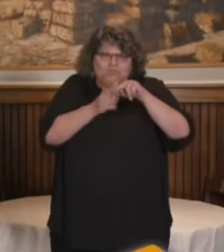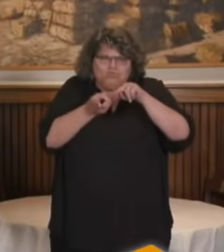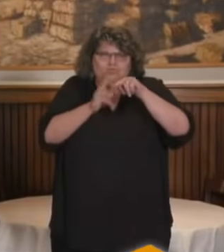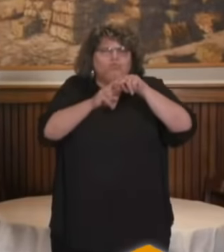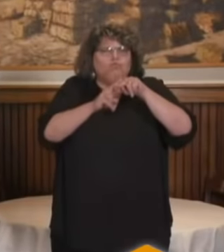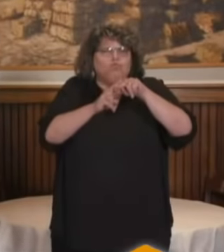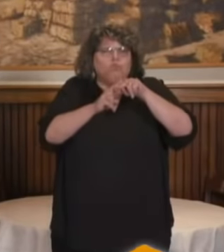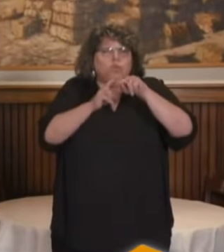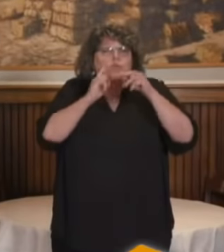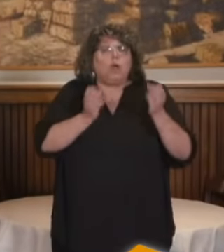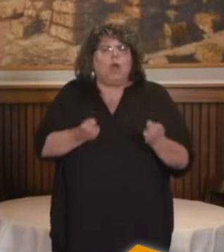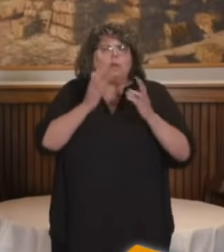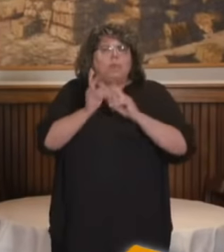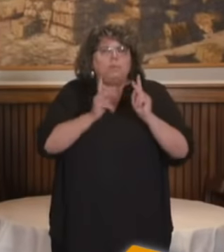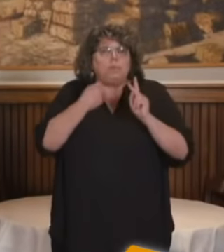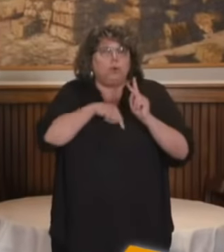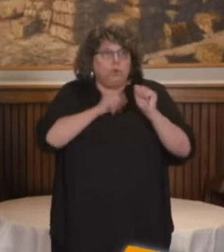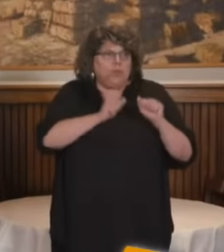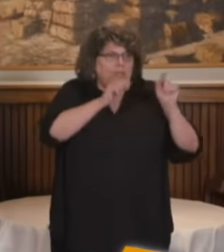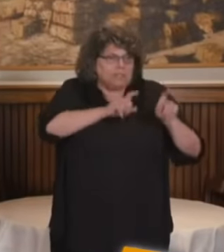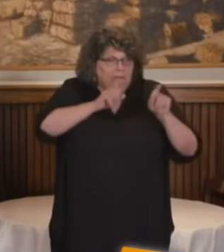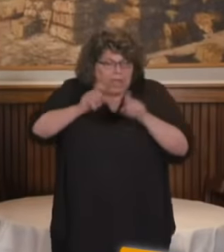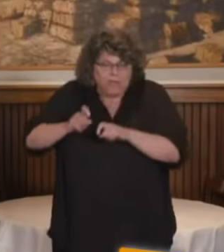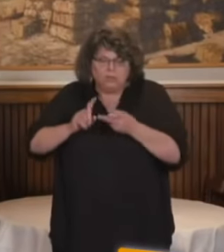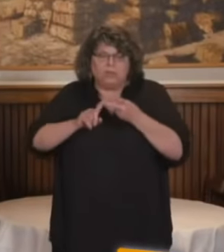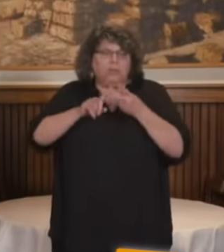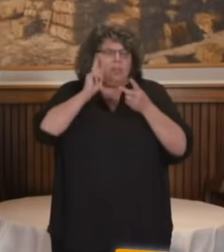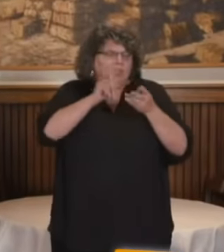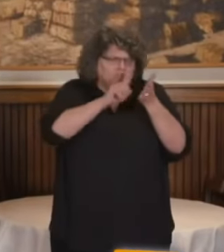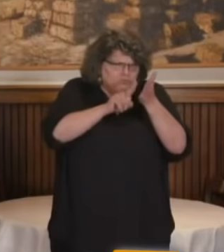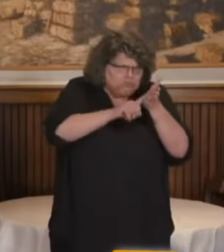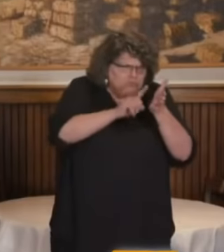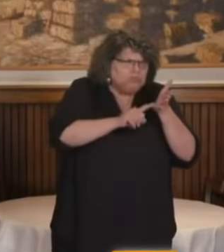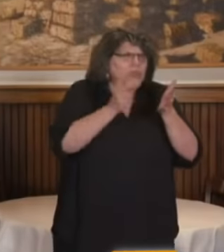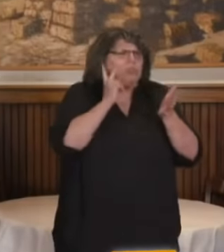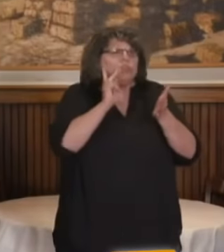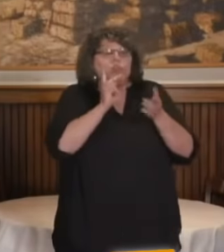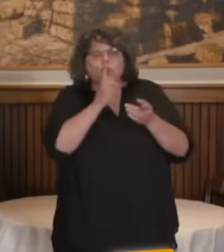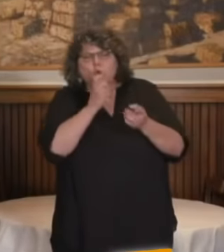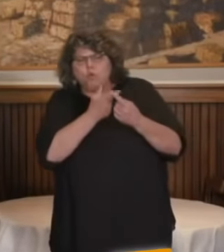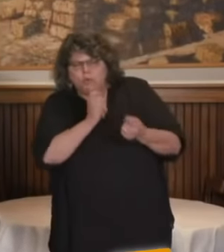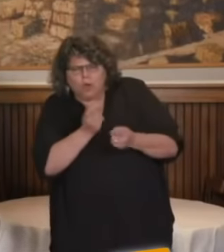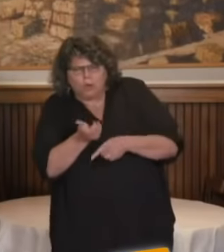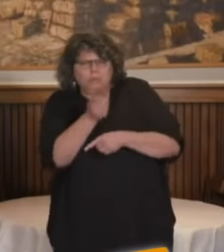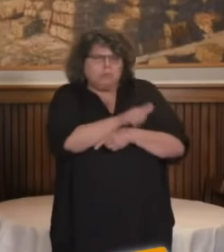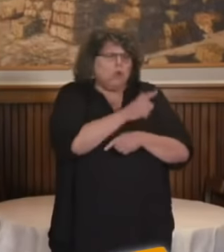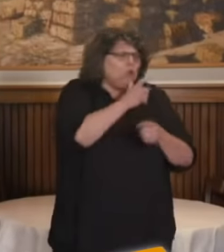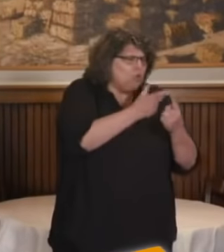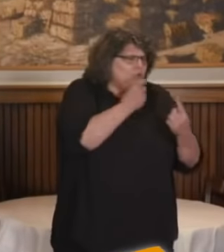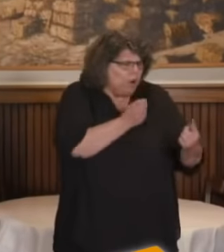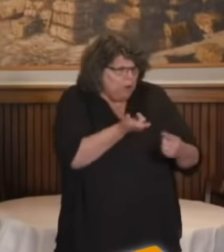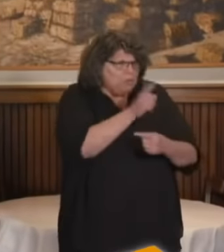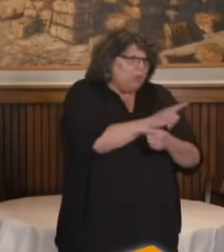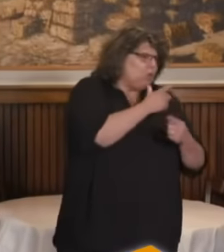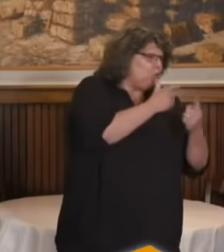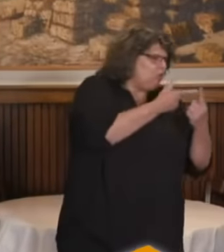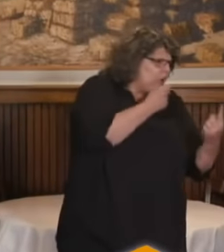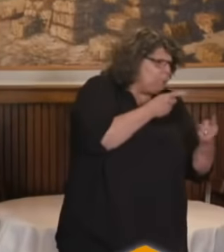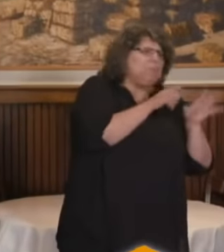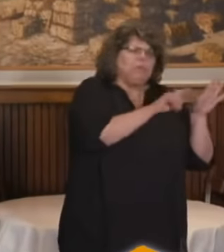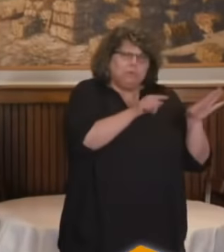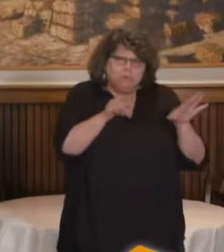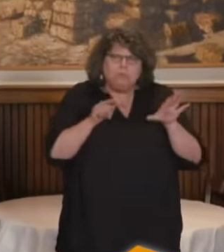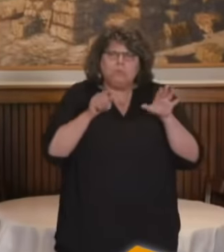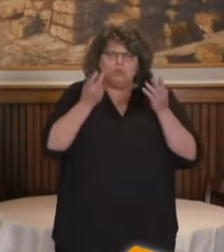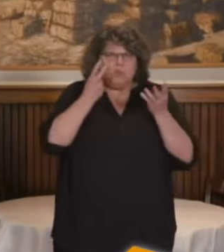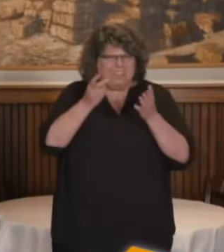in terms of the capacity to have more tracers and trackers. We're seeing that happen in real time, and we're seeing